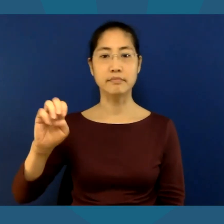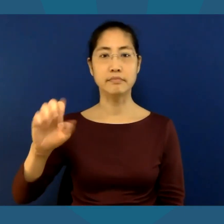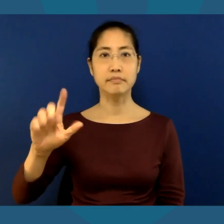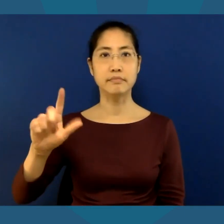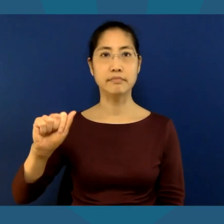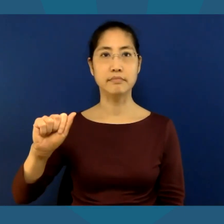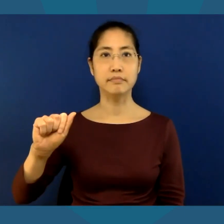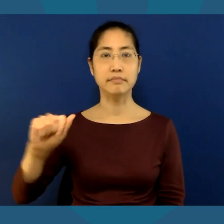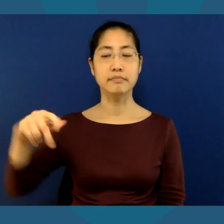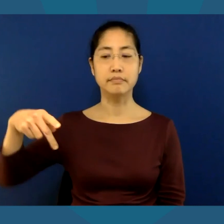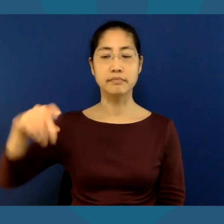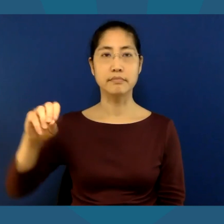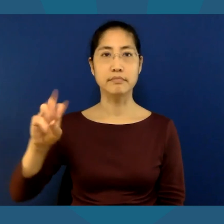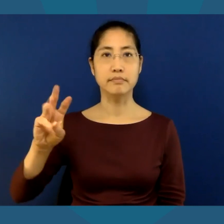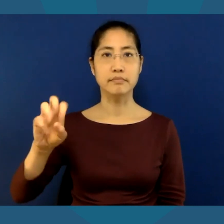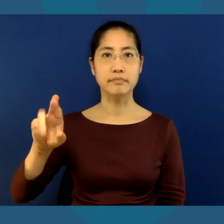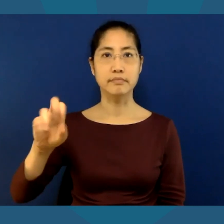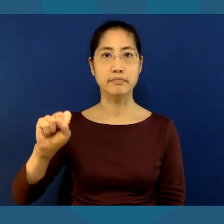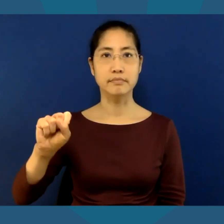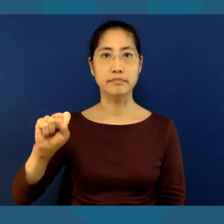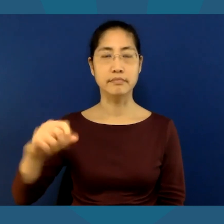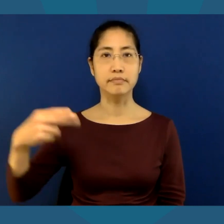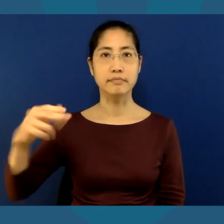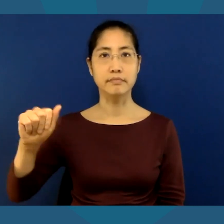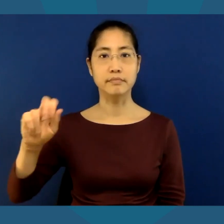Pamela Powers Hanley.